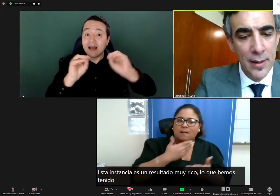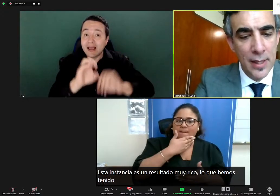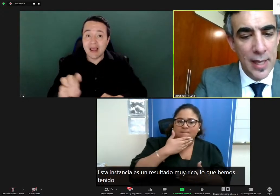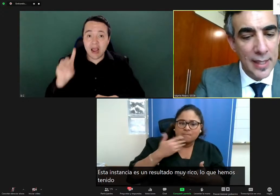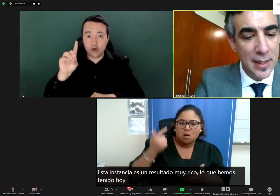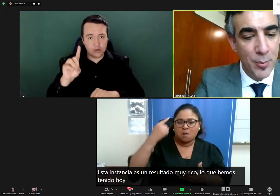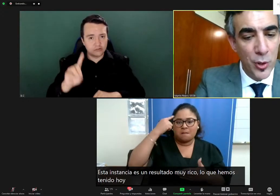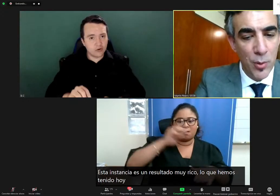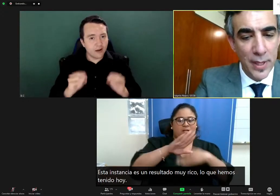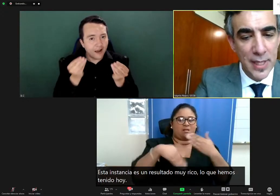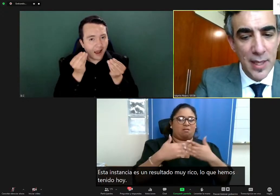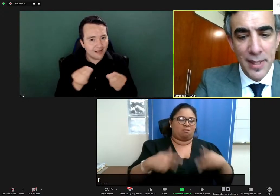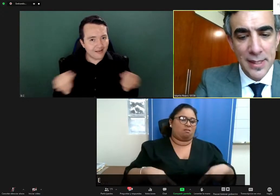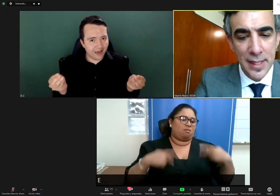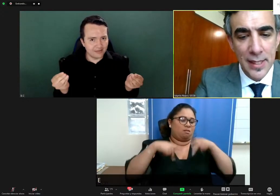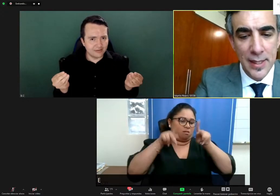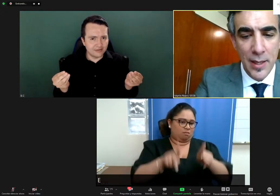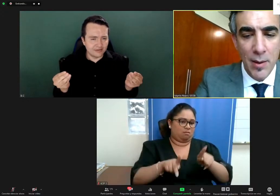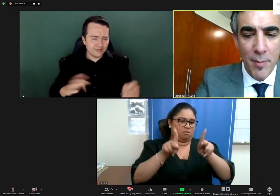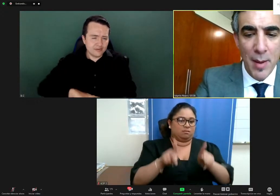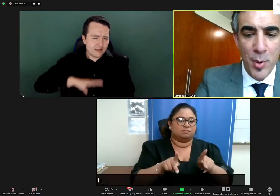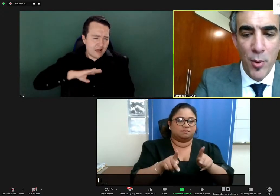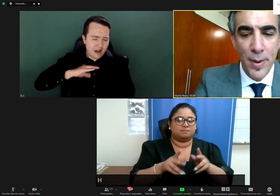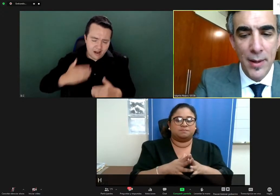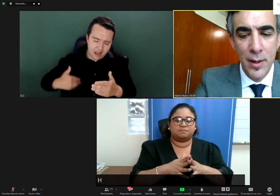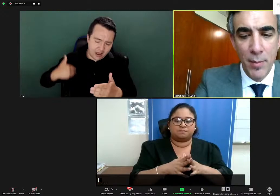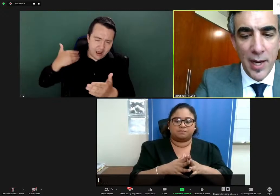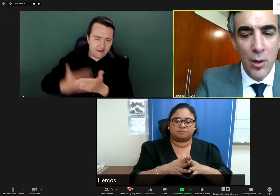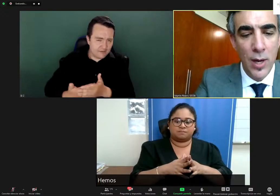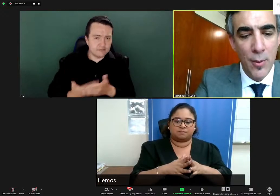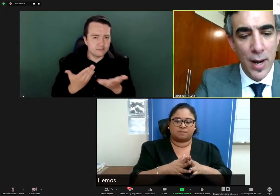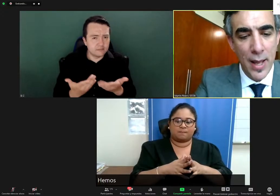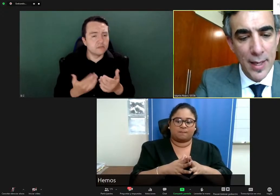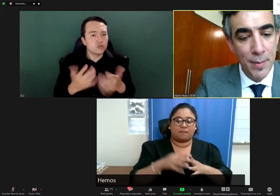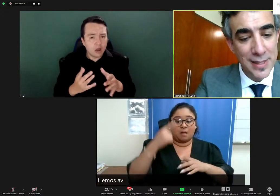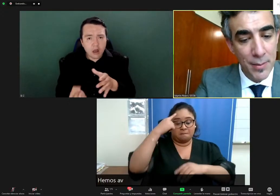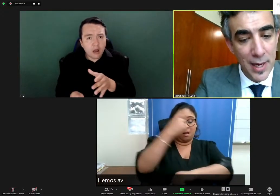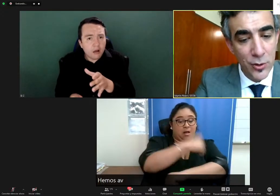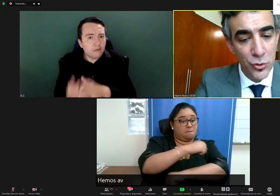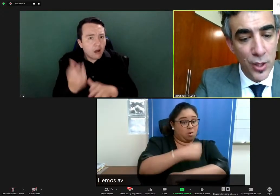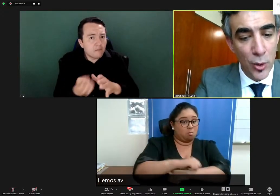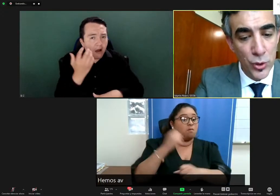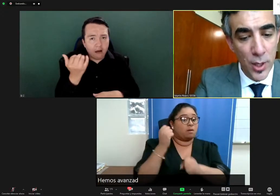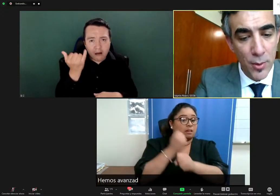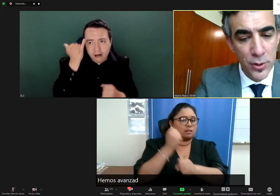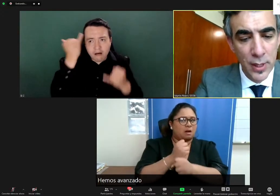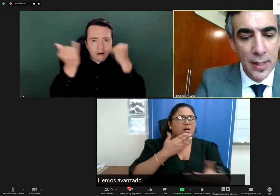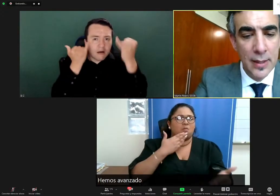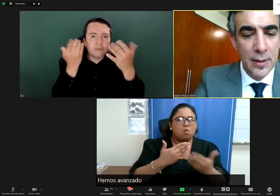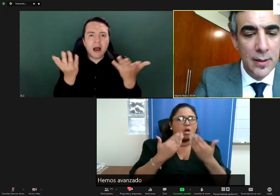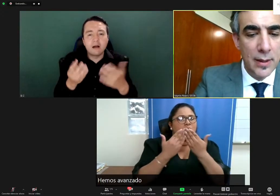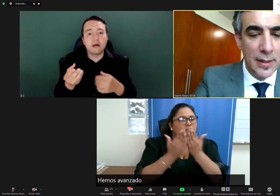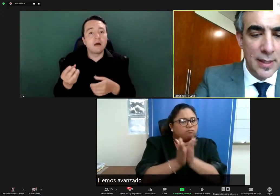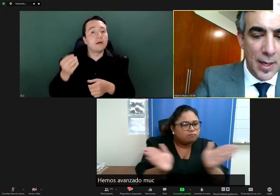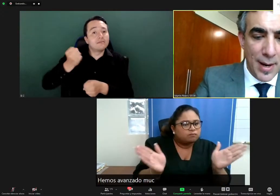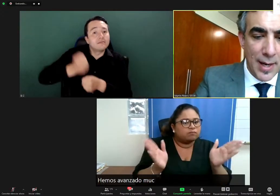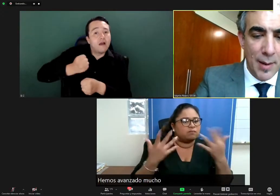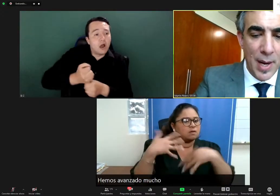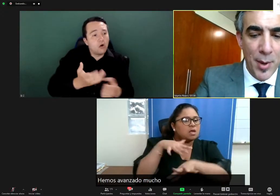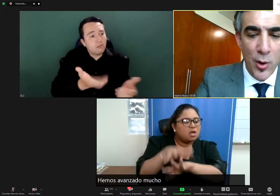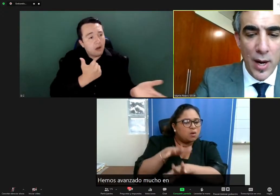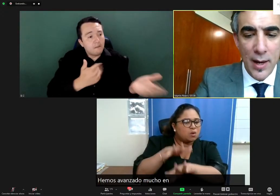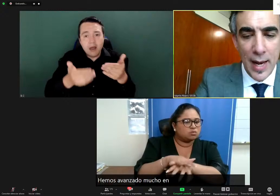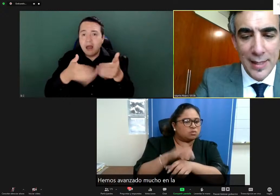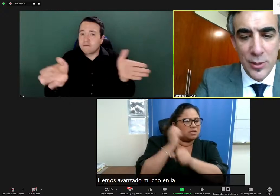education and life and several initiatives have been set forth to promote open inclusive